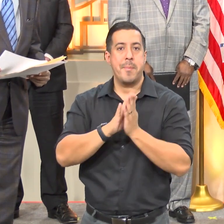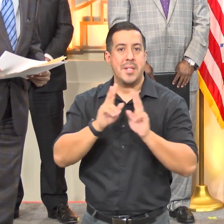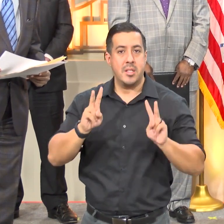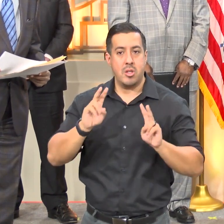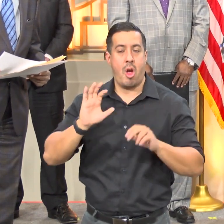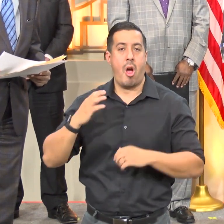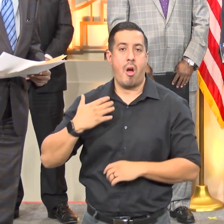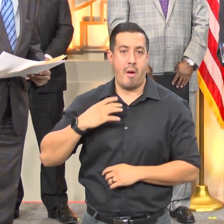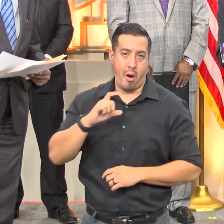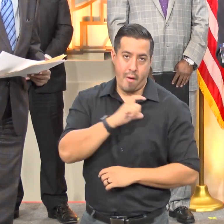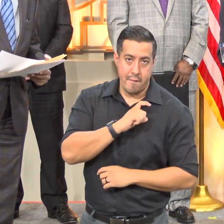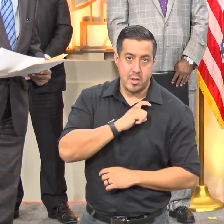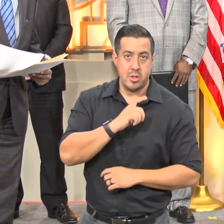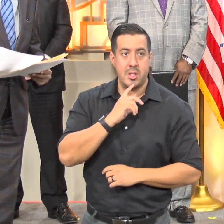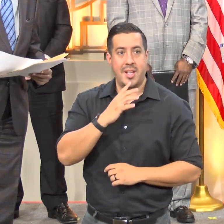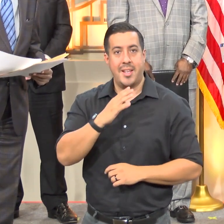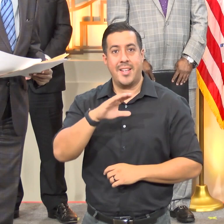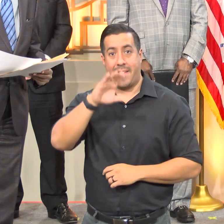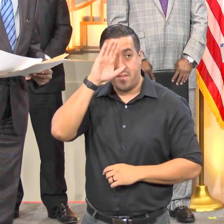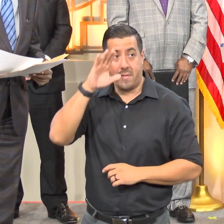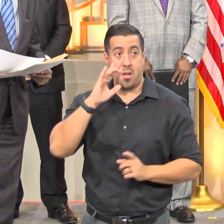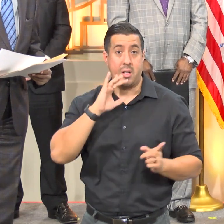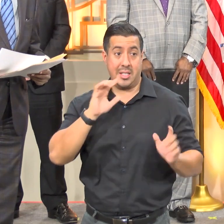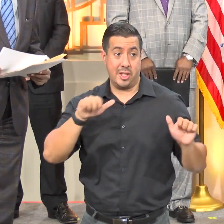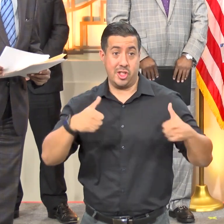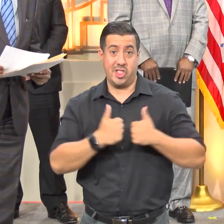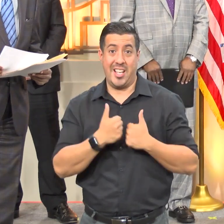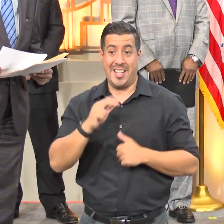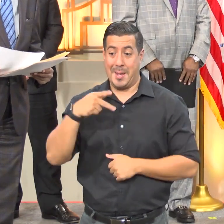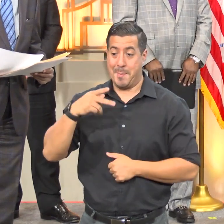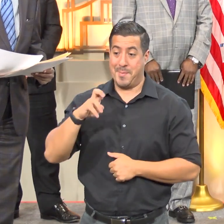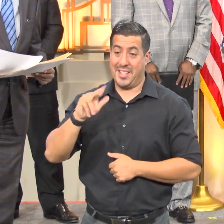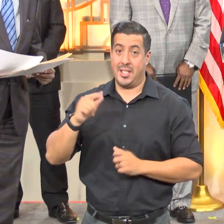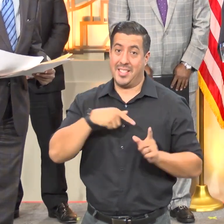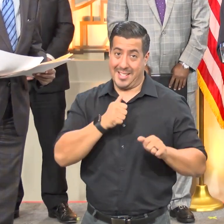firefighter. I'll put her up against Chief Pena any day, Mayor.